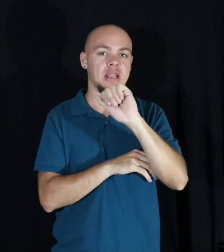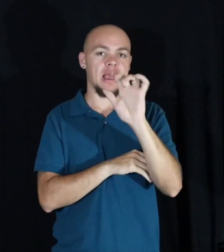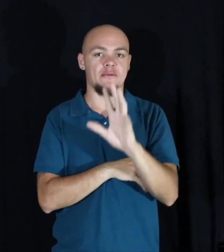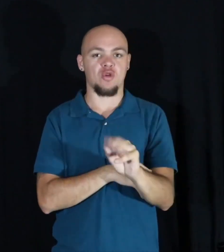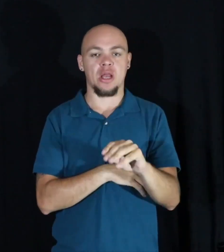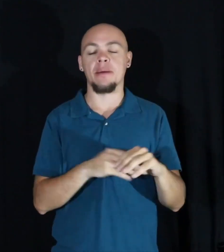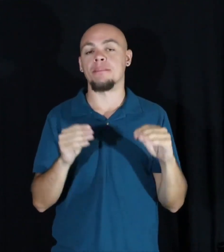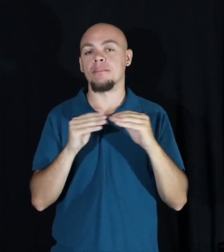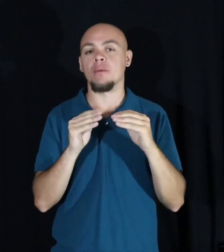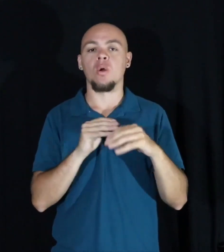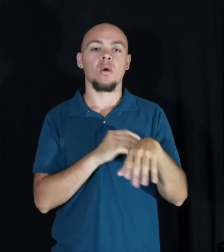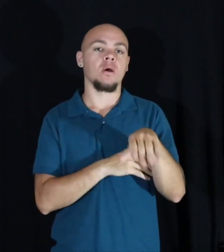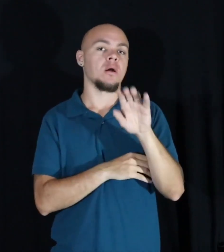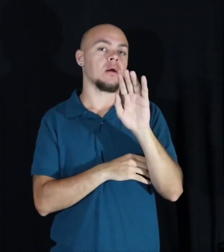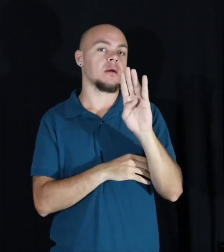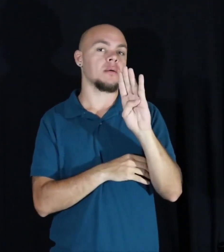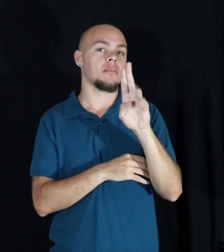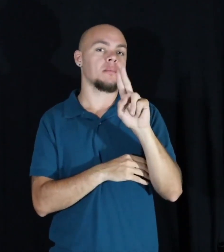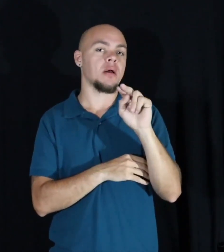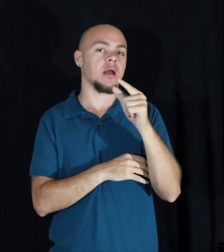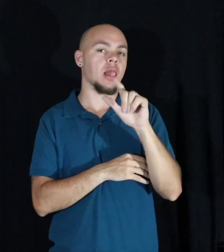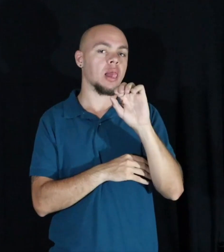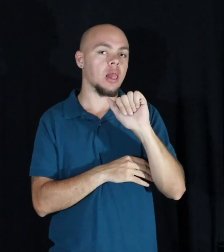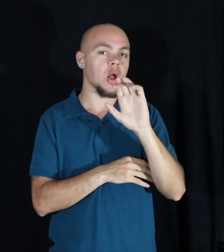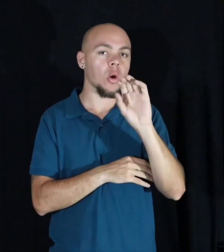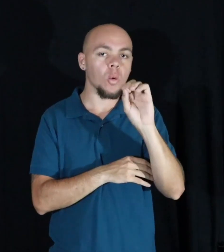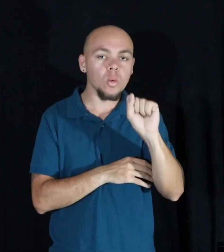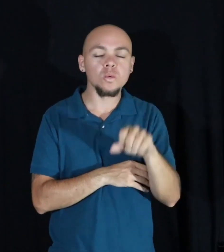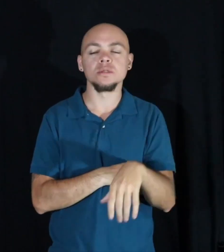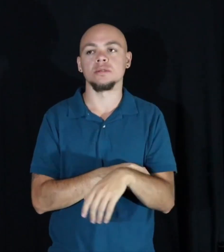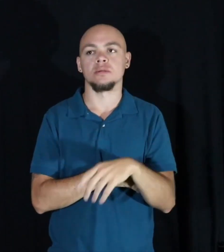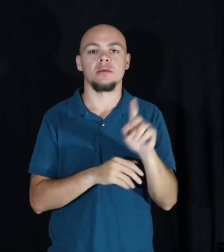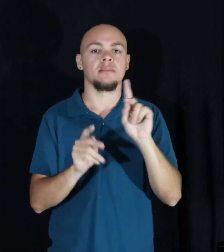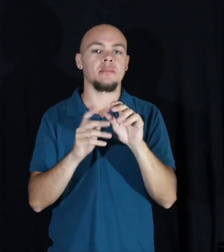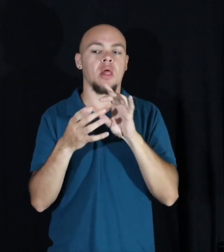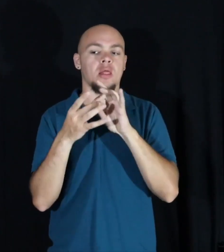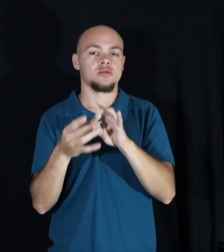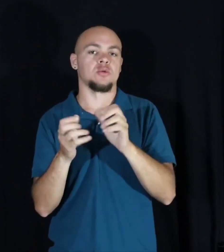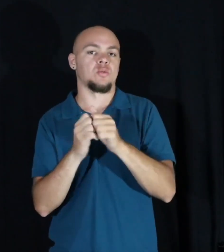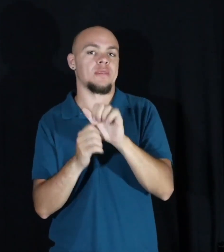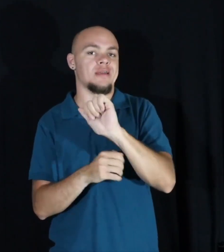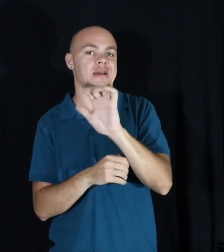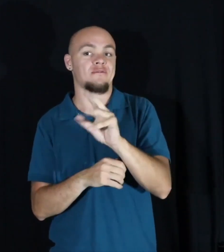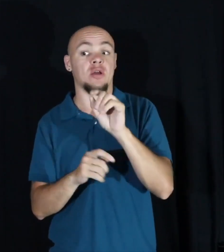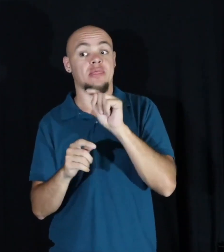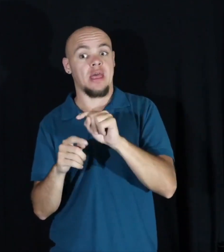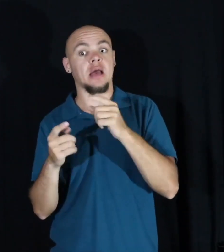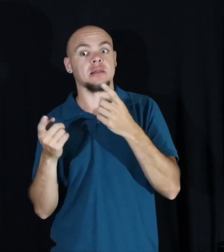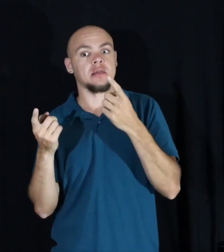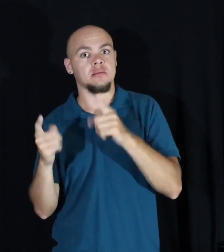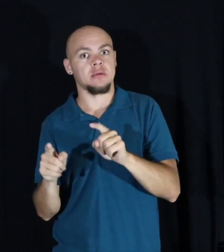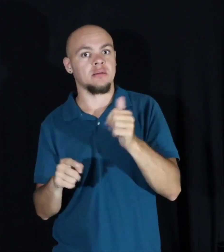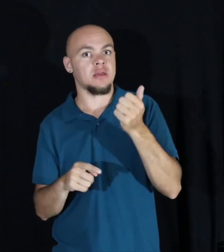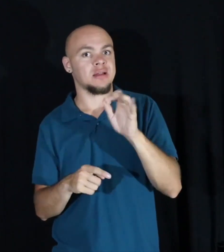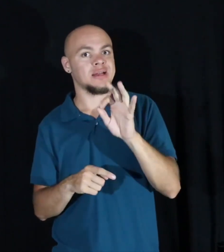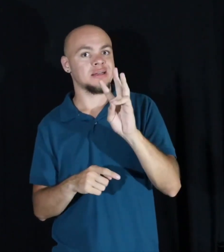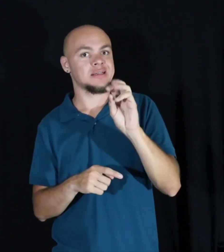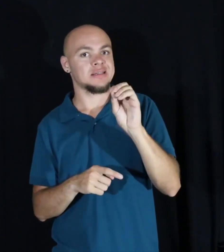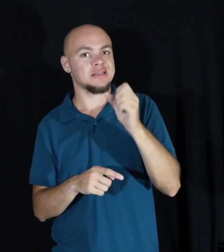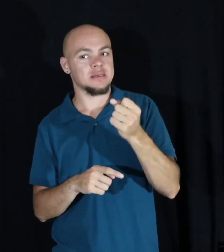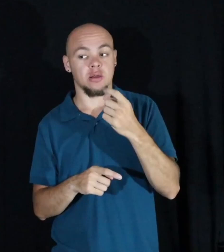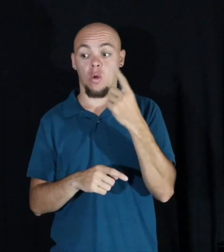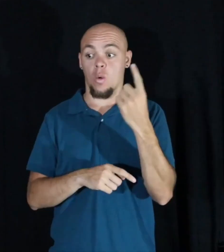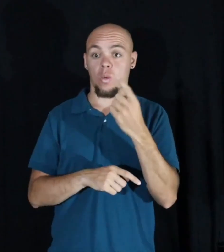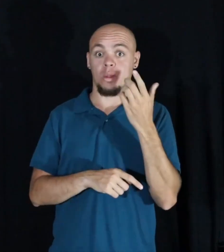the bungalow type of thing that people, typically associate with Africa. And while those things did exist in the 60s, that wasn't all that was